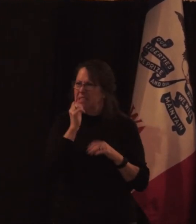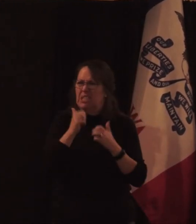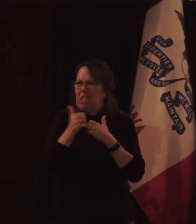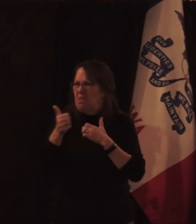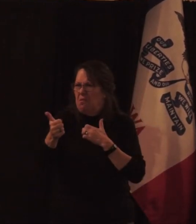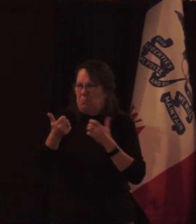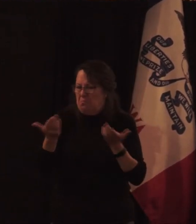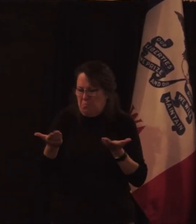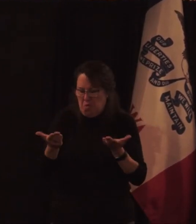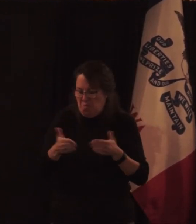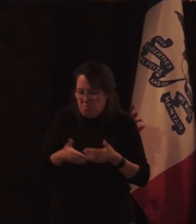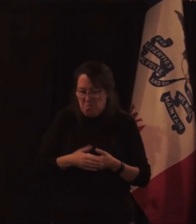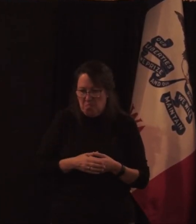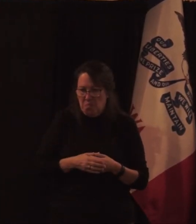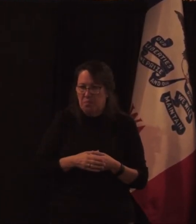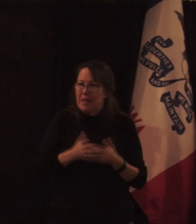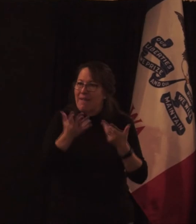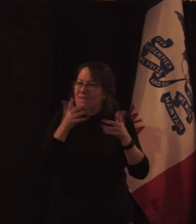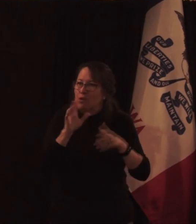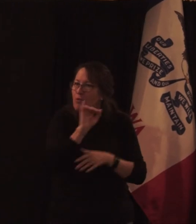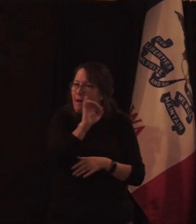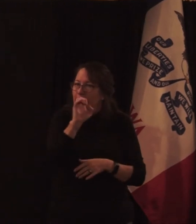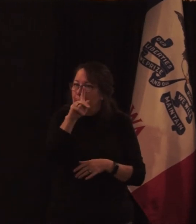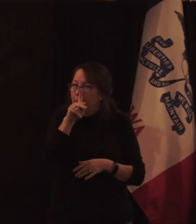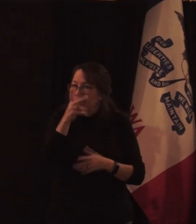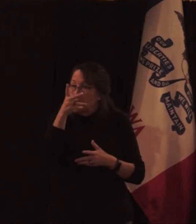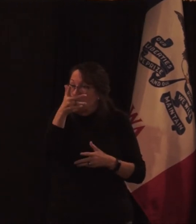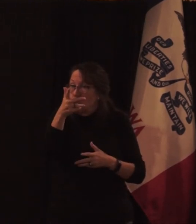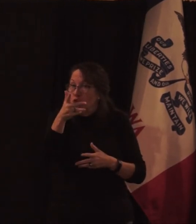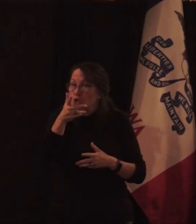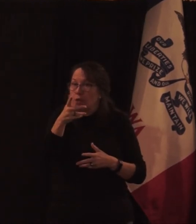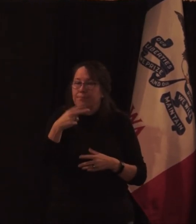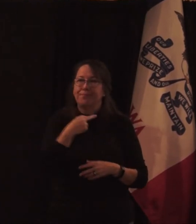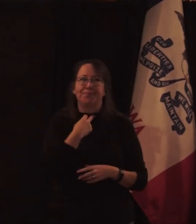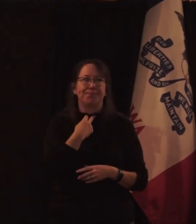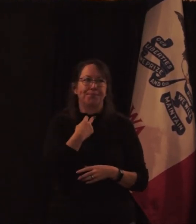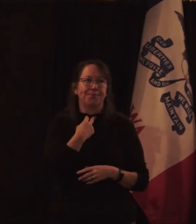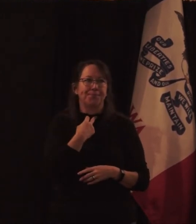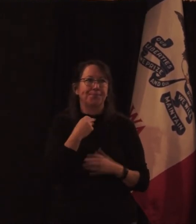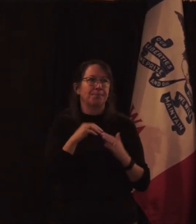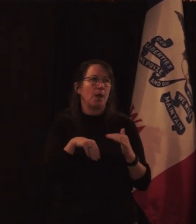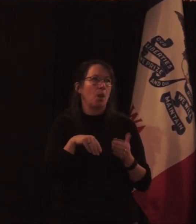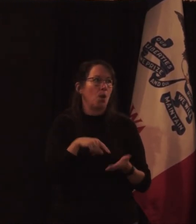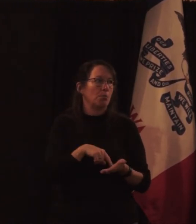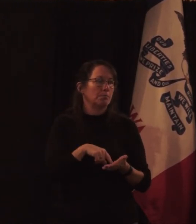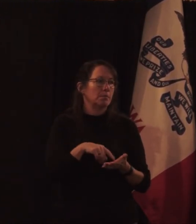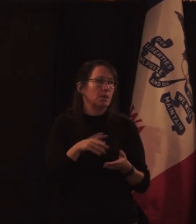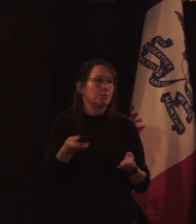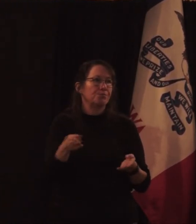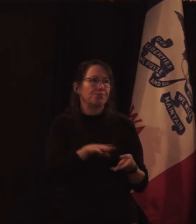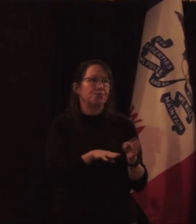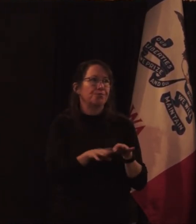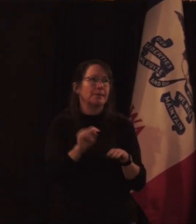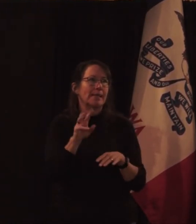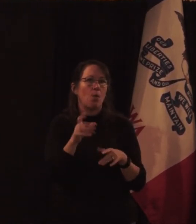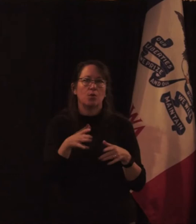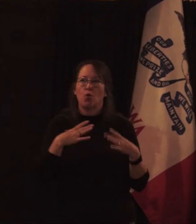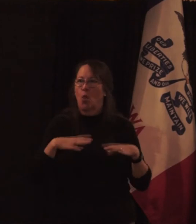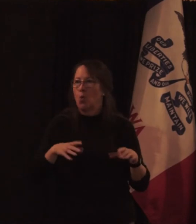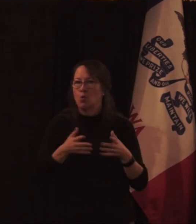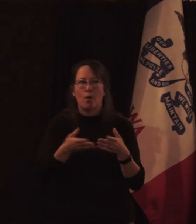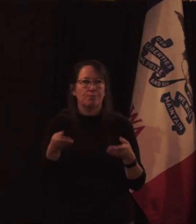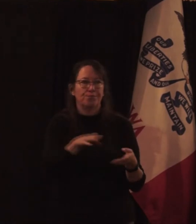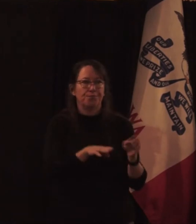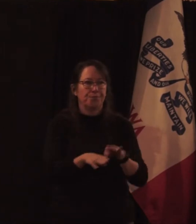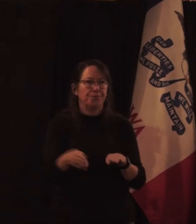here. She finished her IEP, got stuck in a sub-minimum wage job folding towels or clothes or something like